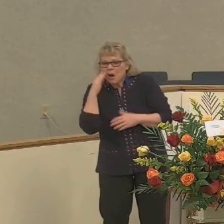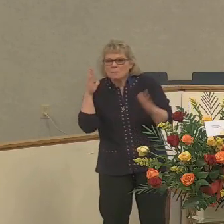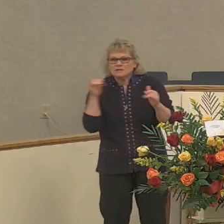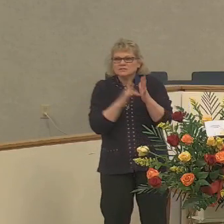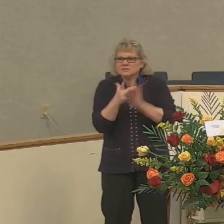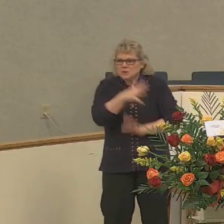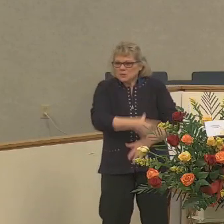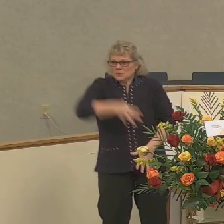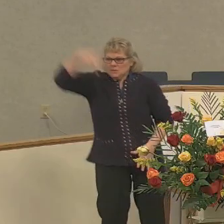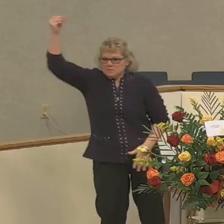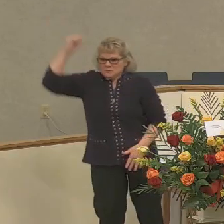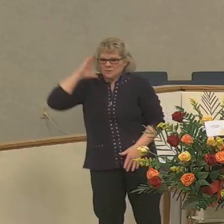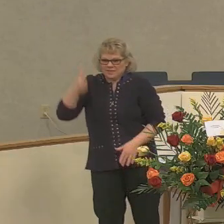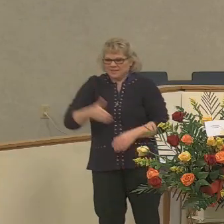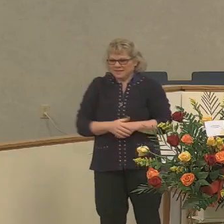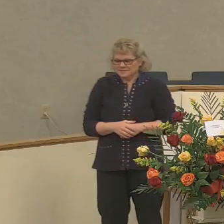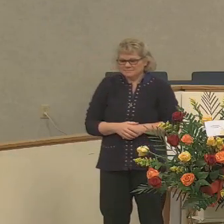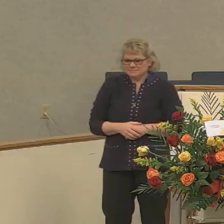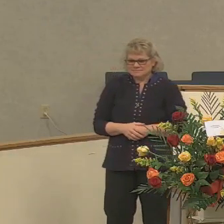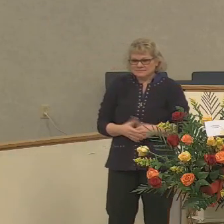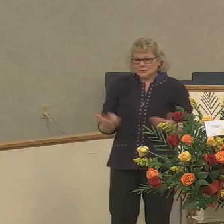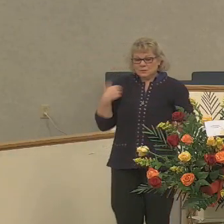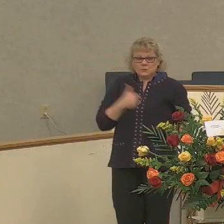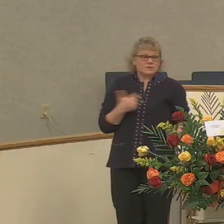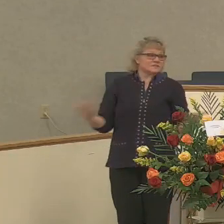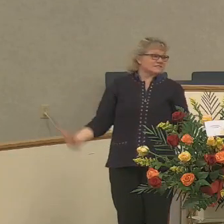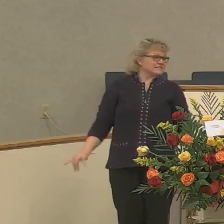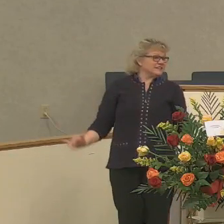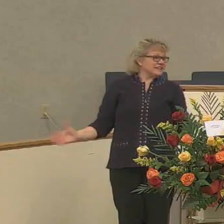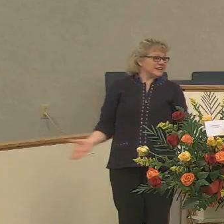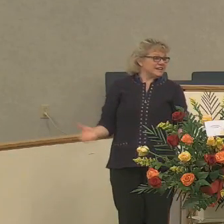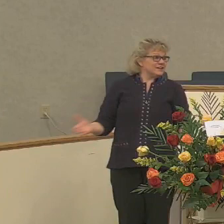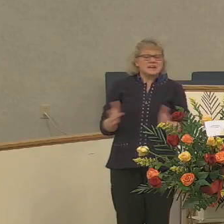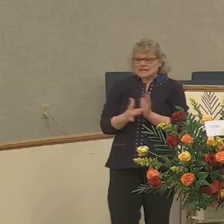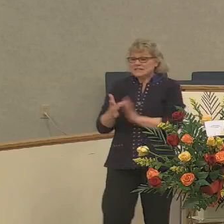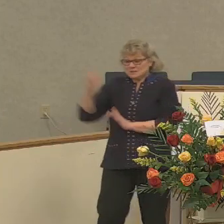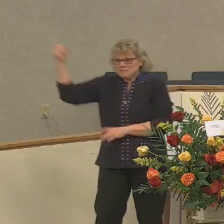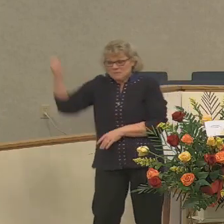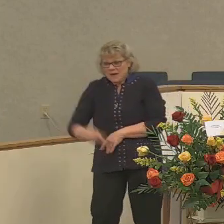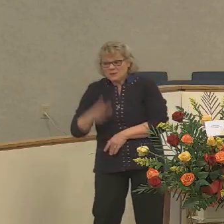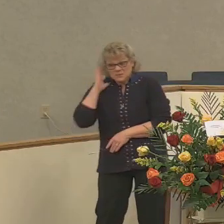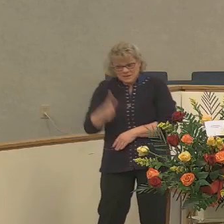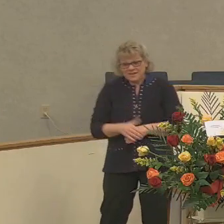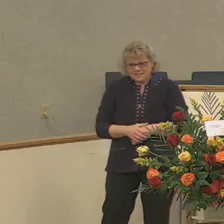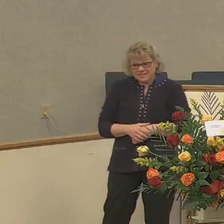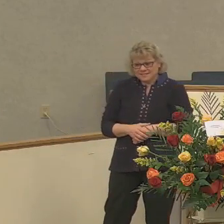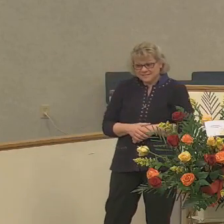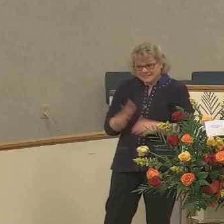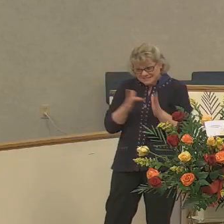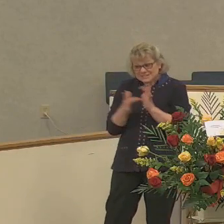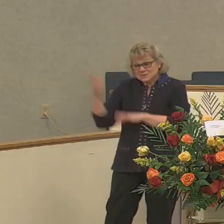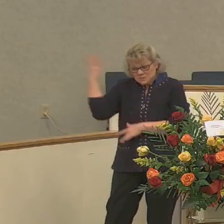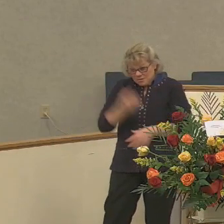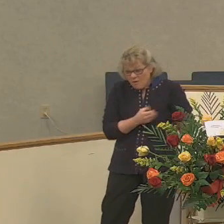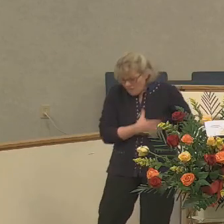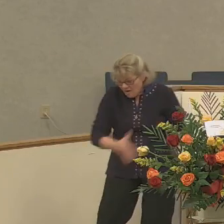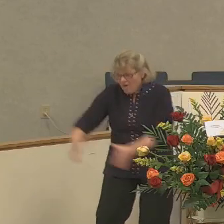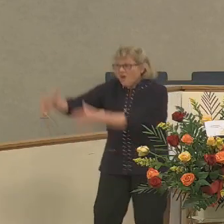Jesus would return. Of course, we're still here. But Jesus will return, and he'll tell you that.